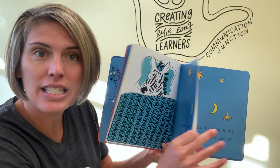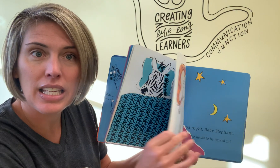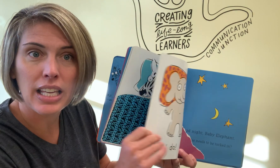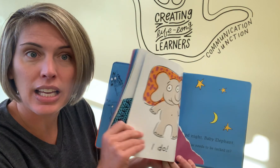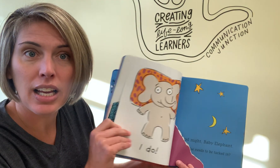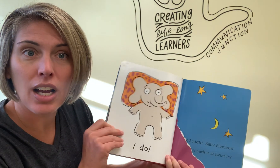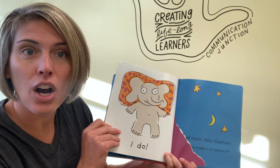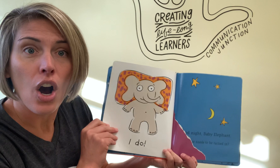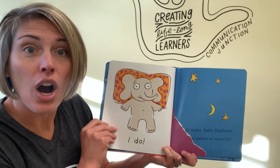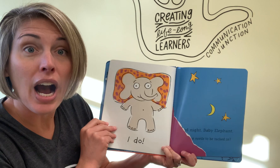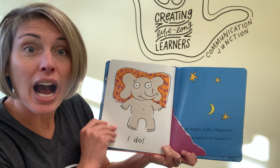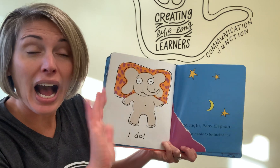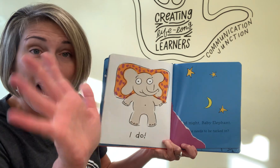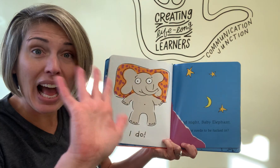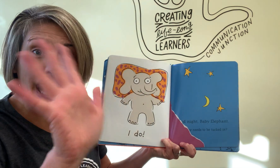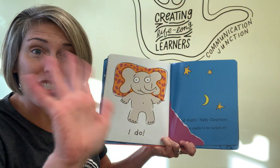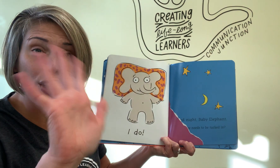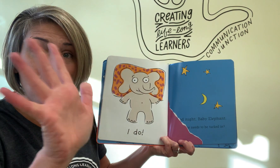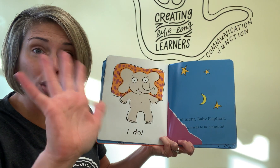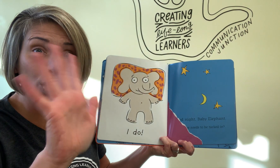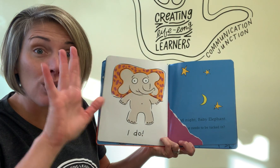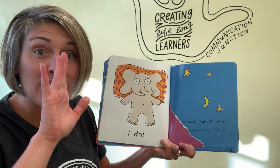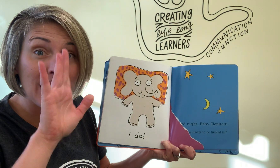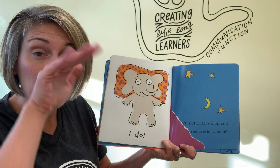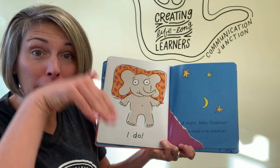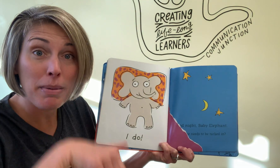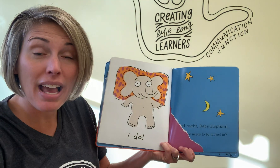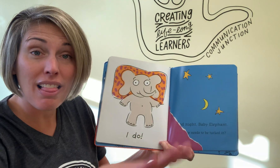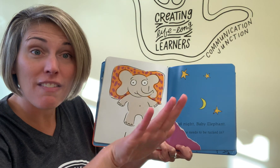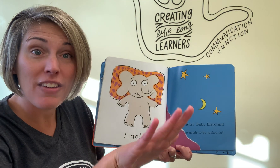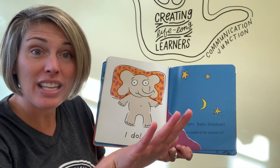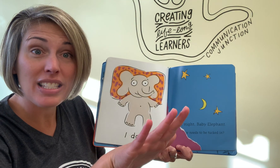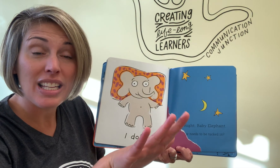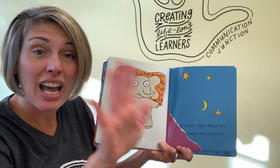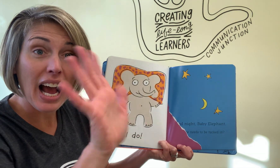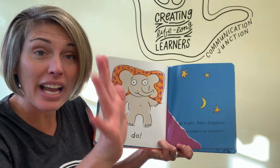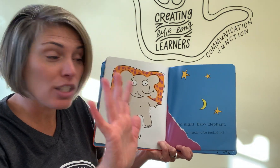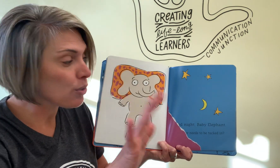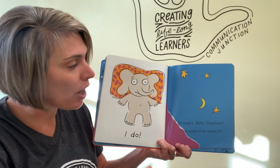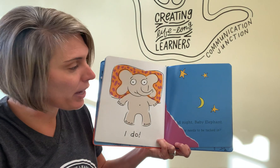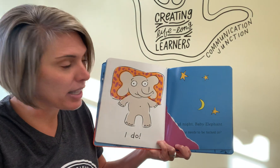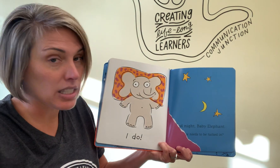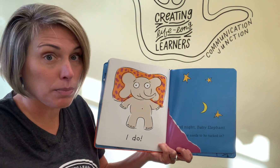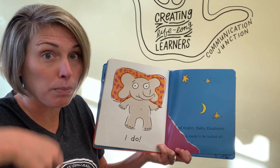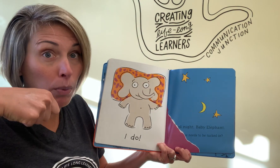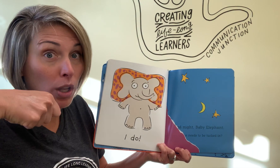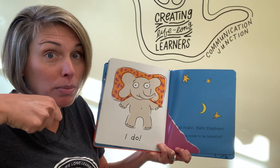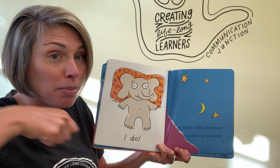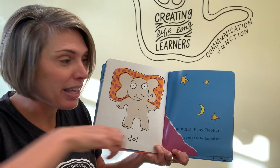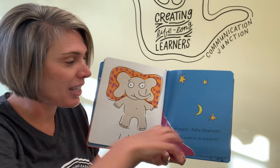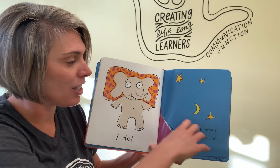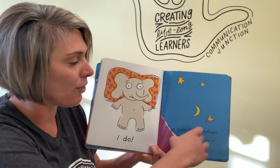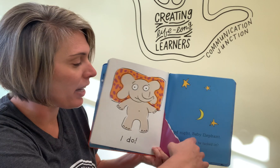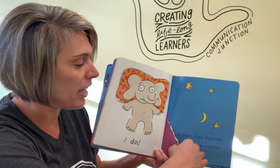see. I do, says baby elephant. I do. All right, let's pull up the blankie. You ready?